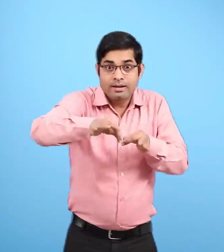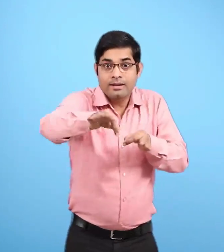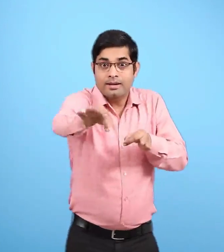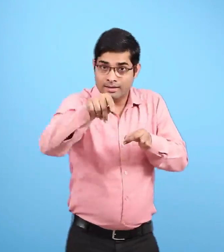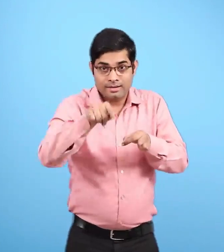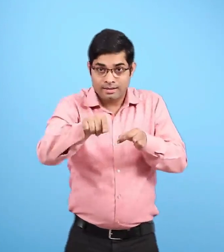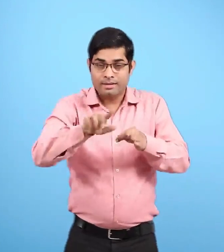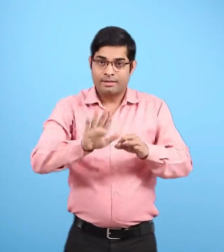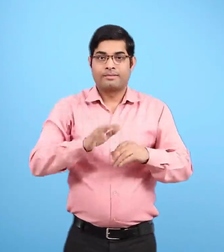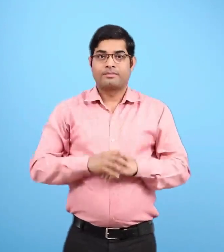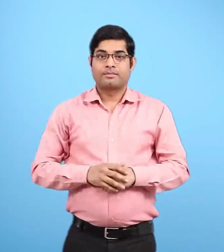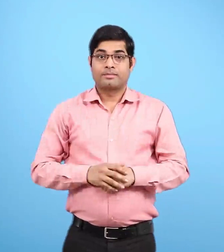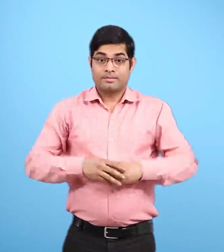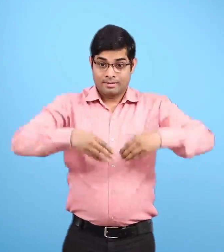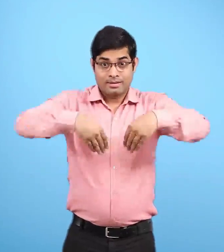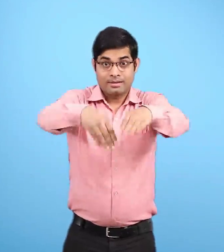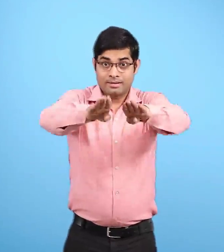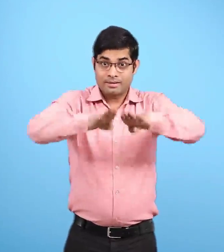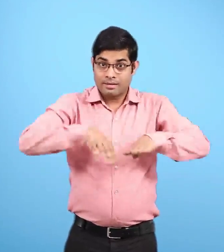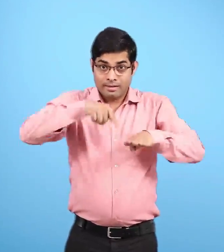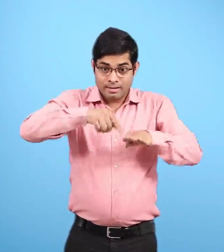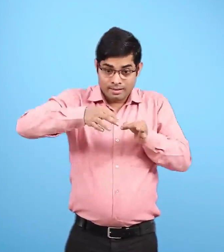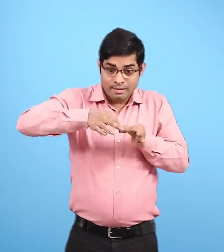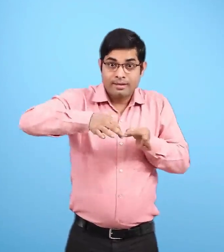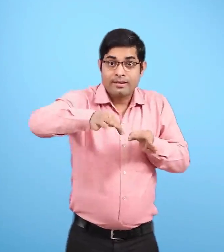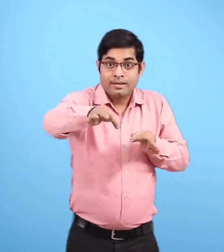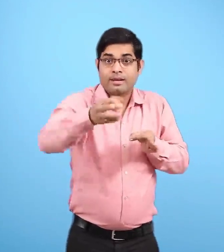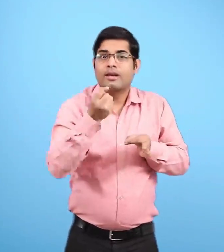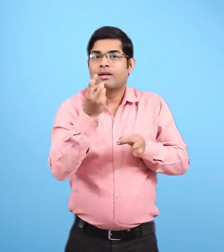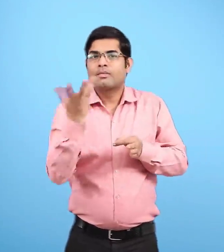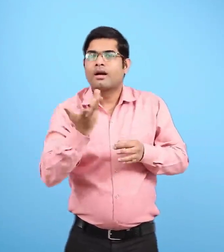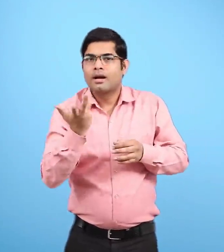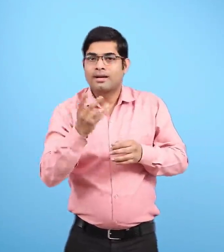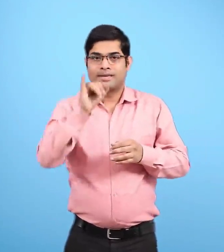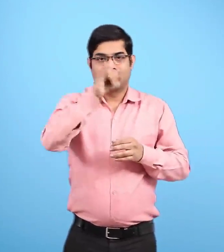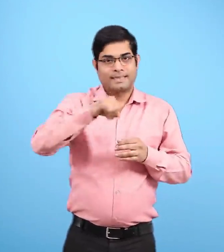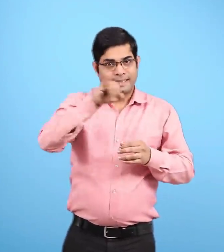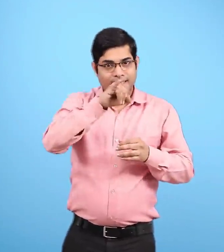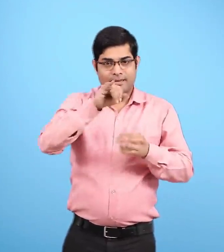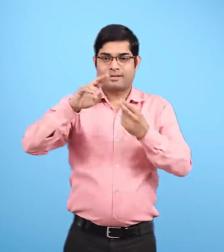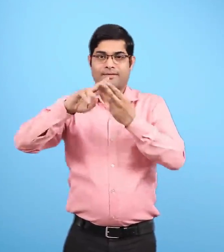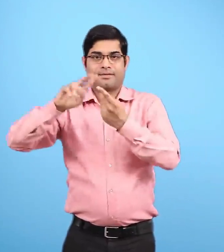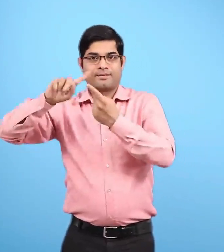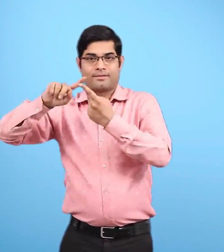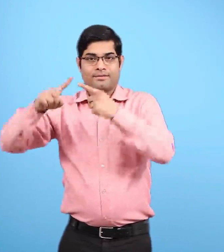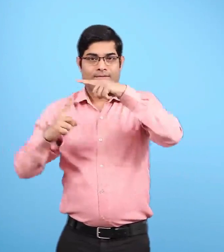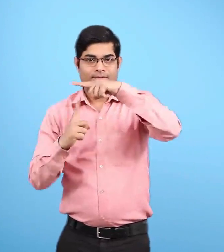The mat is 6 feet long. This is written beneath this